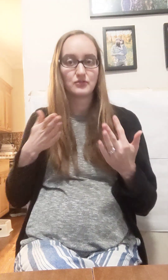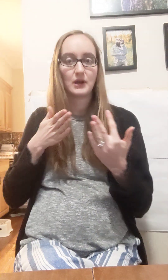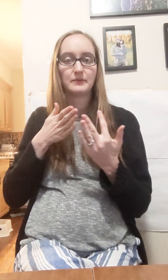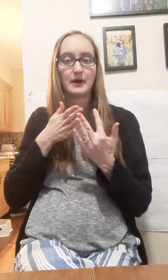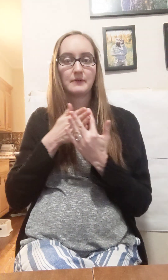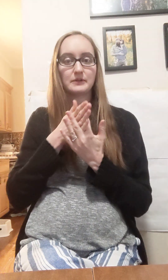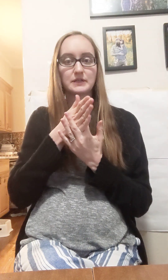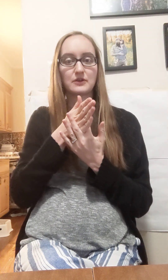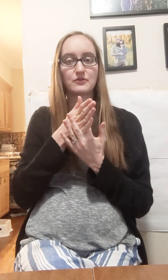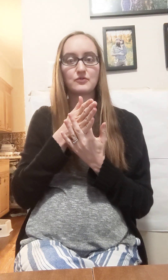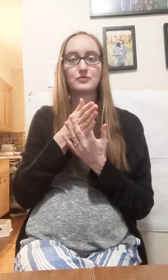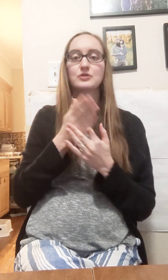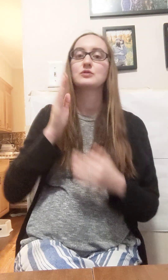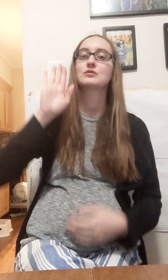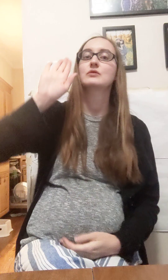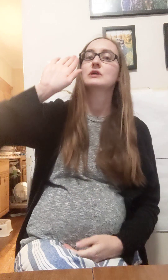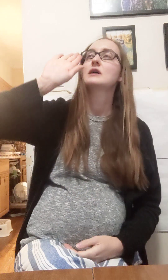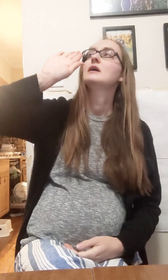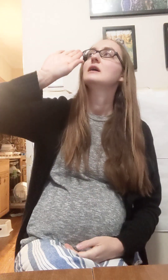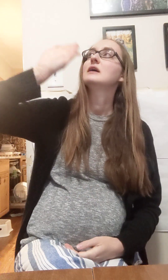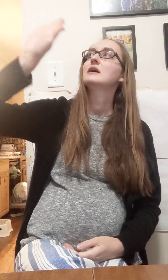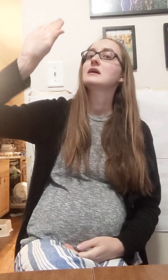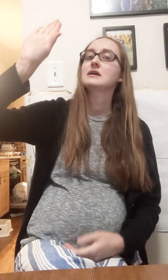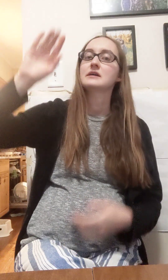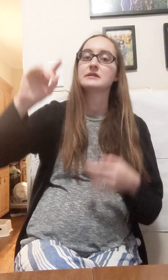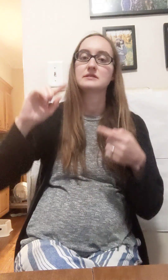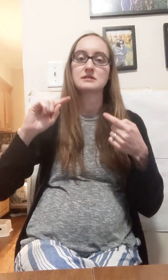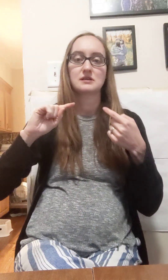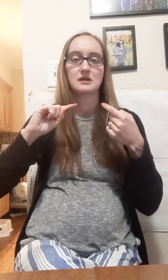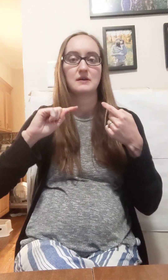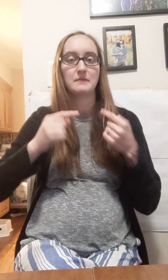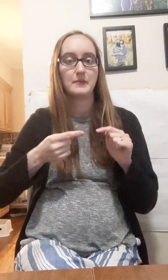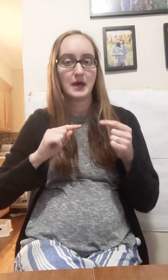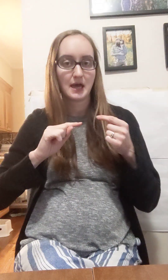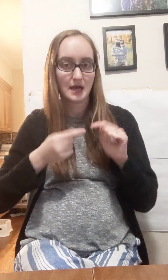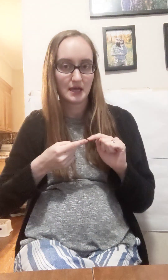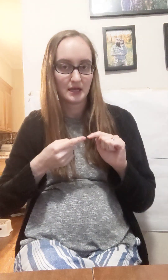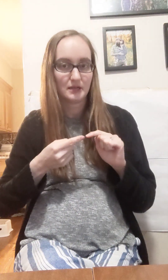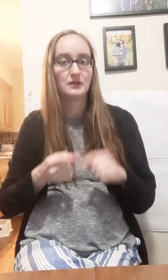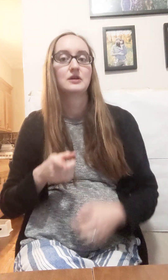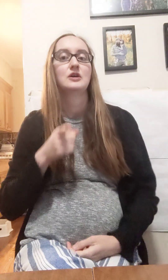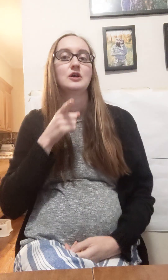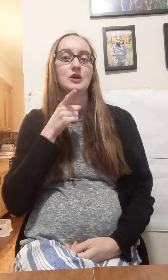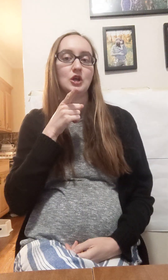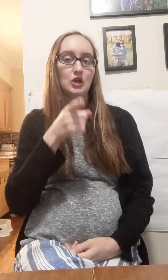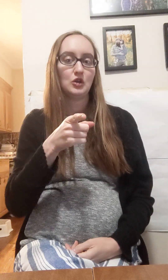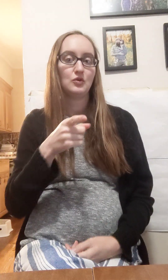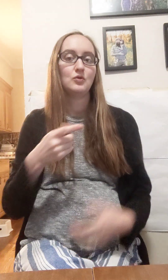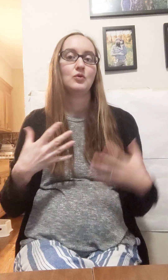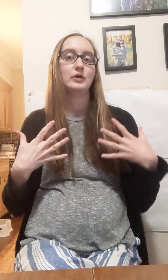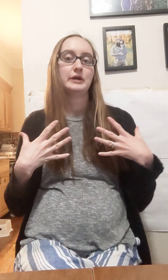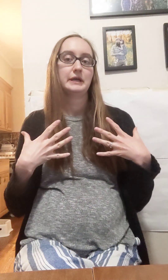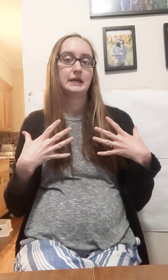I'm going to sign through his pain you